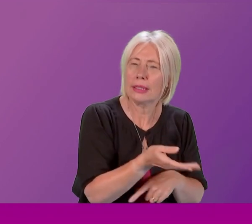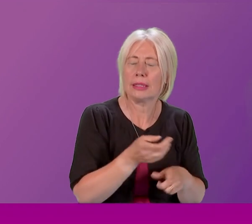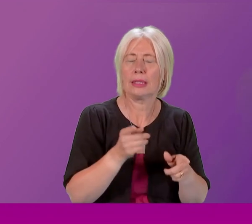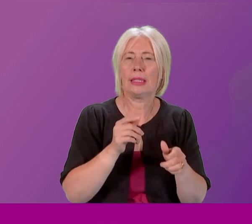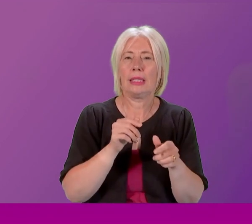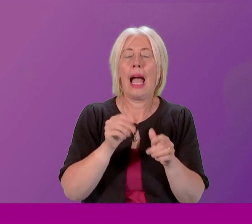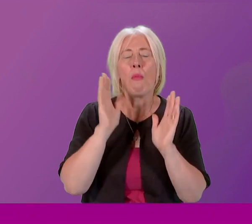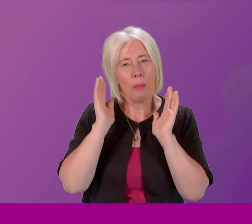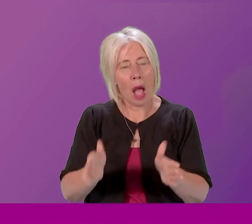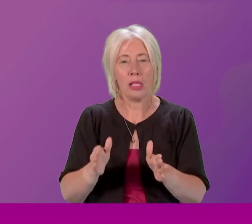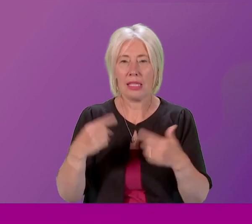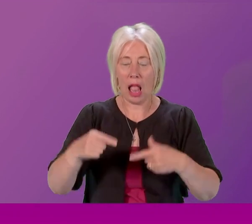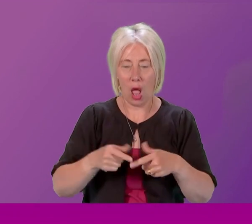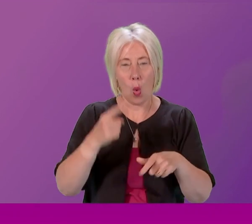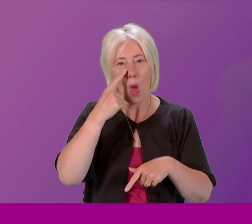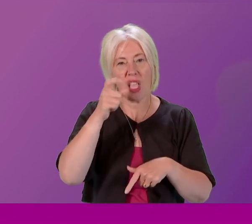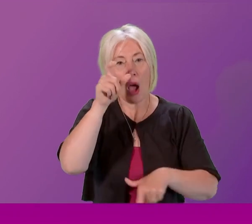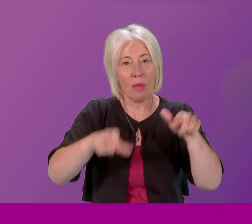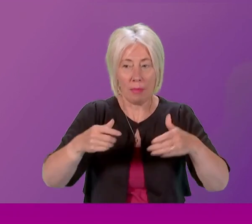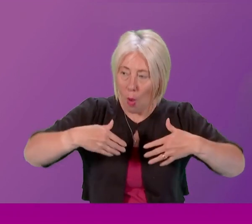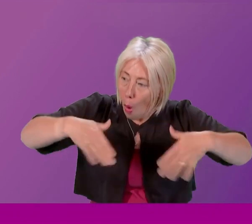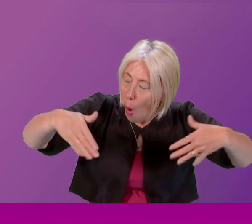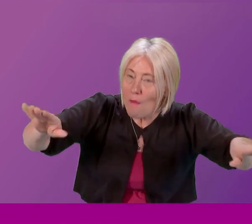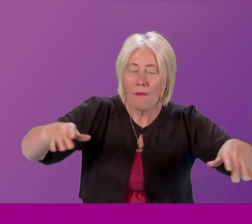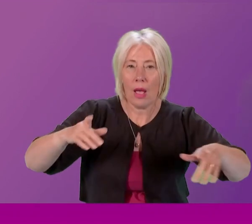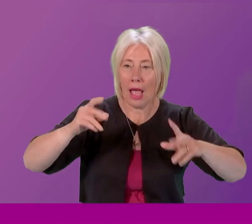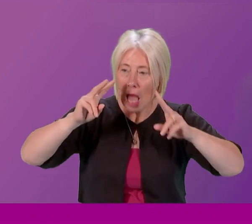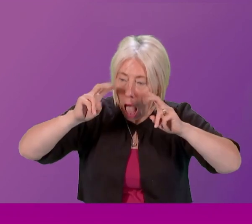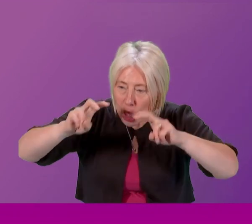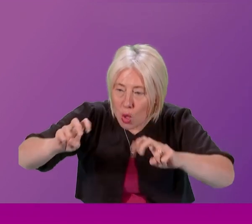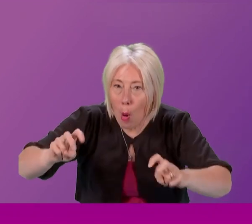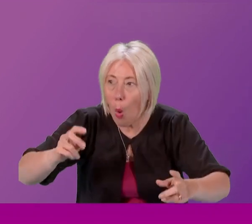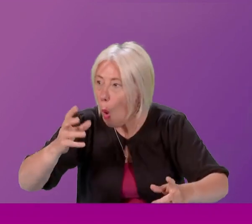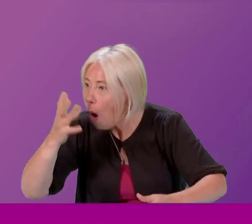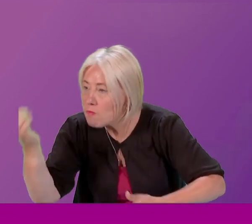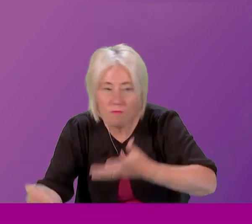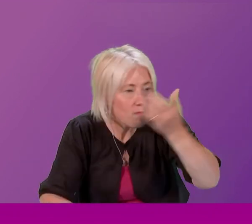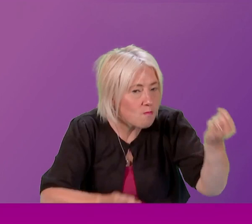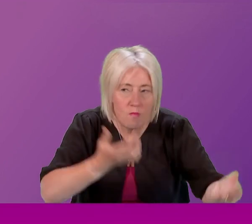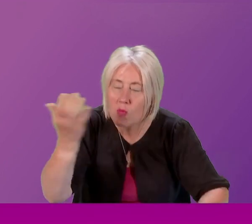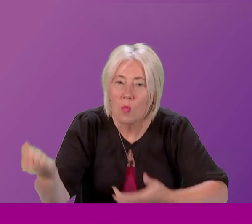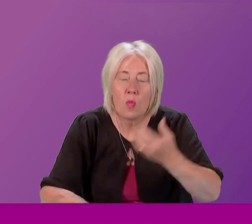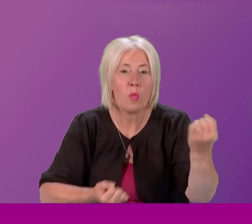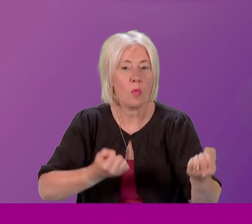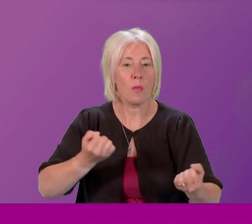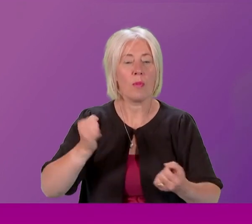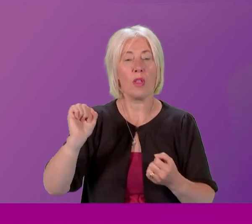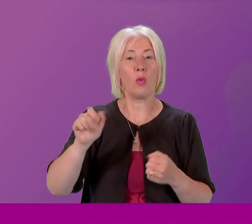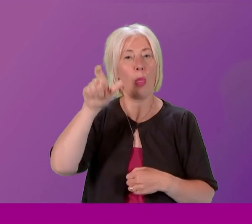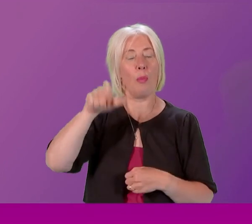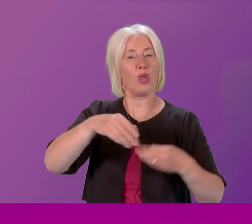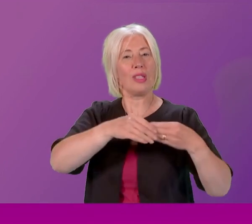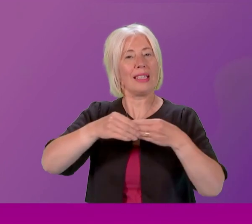think we have to allow our young people to know that they can explore. So if, you know, the leader of the Edinburgh